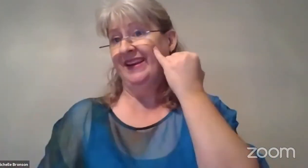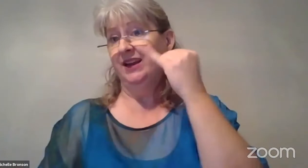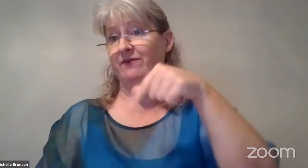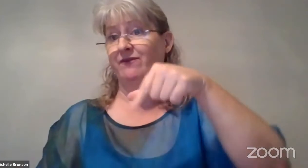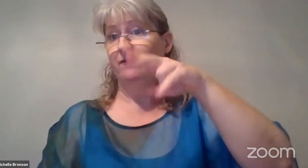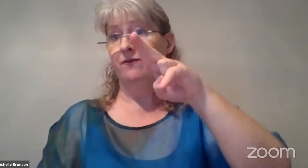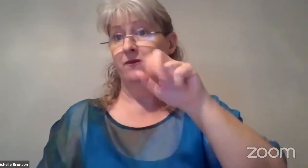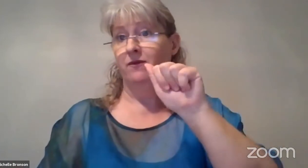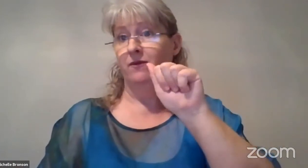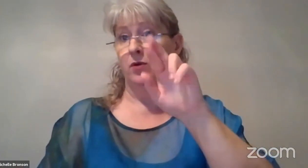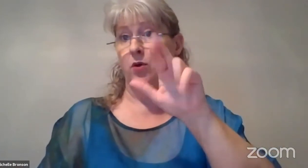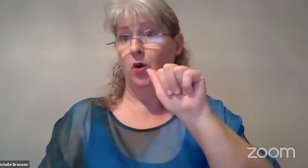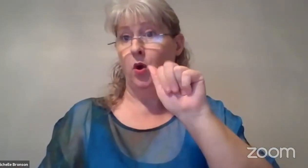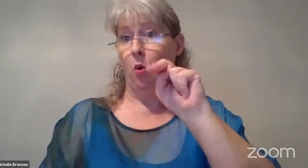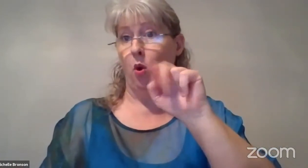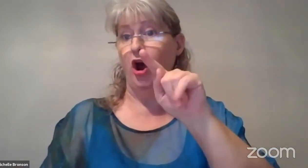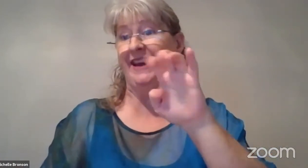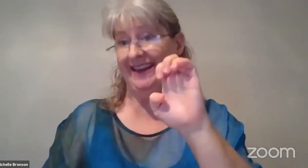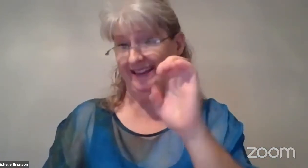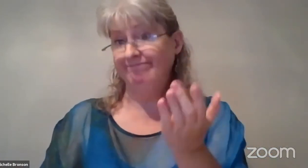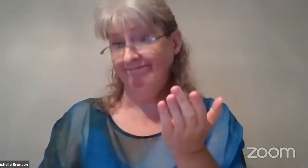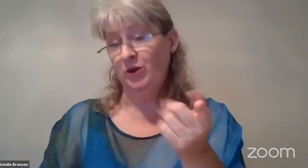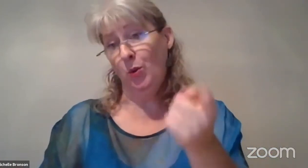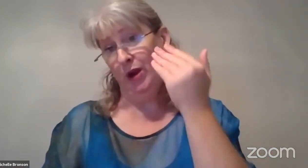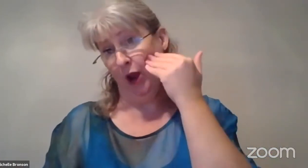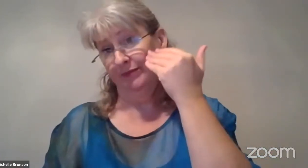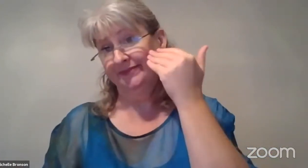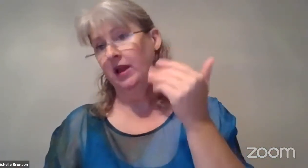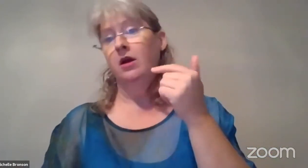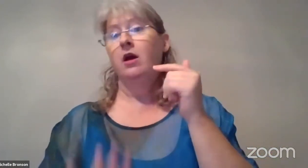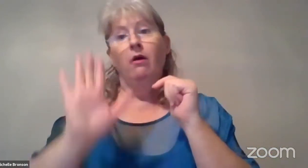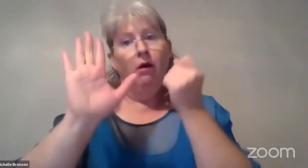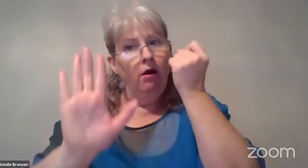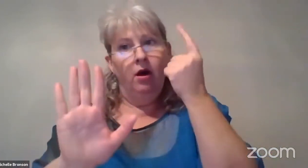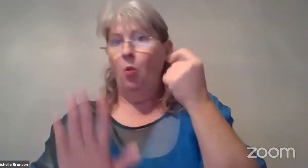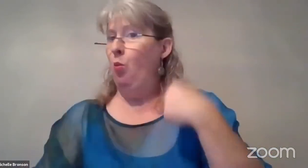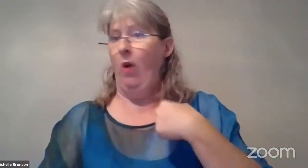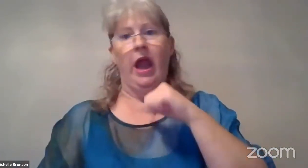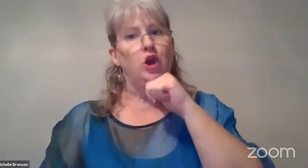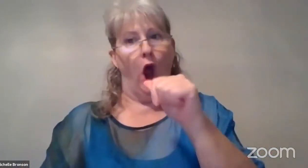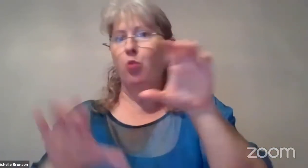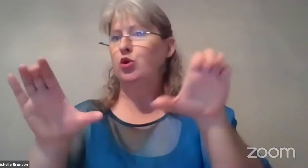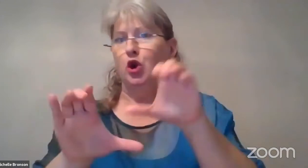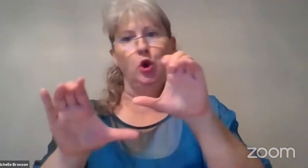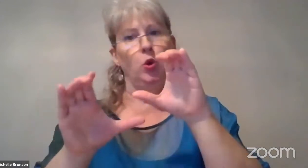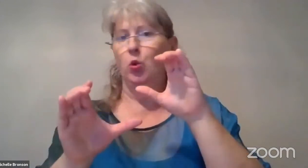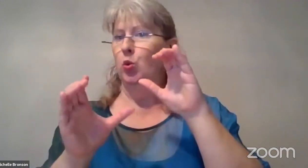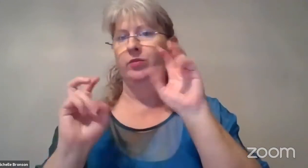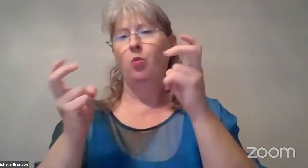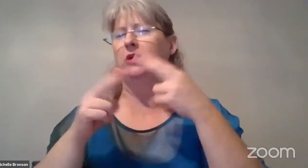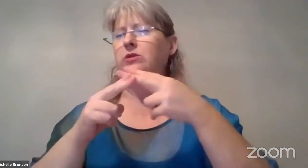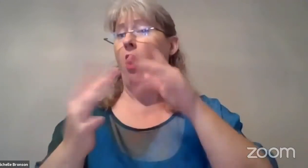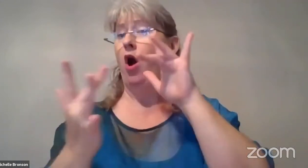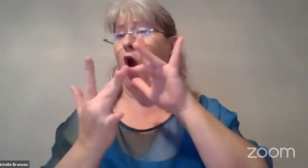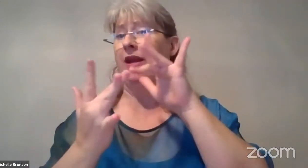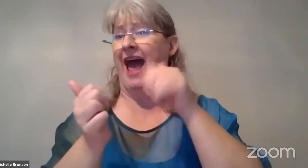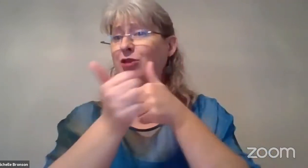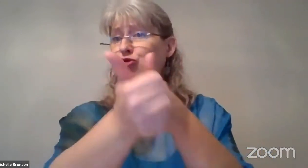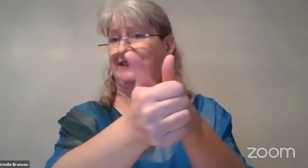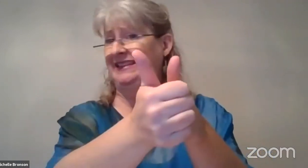with community people about coronavirus. There are many in quarantine, wanting to get the word to the community. We